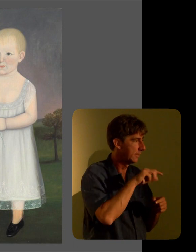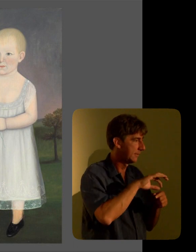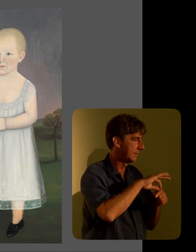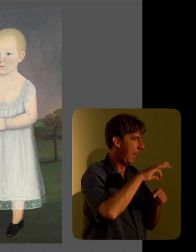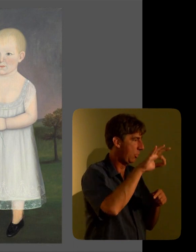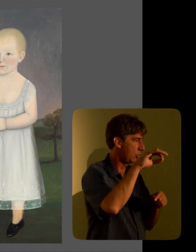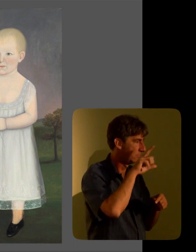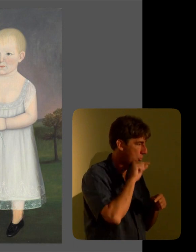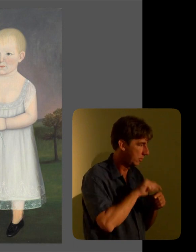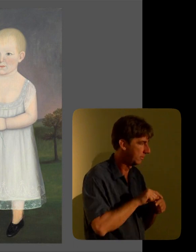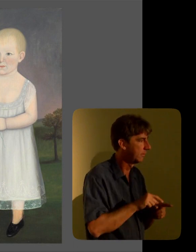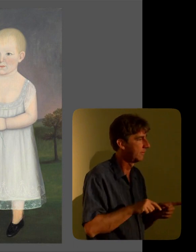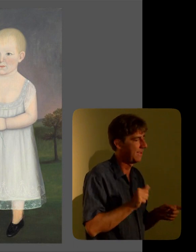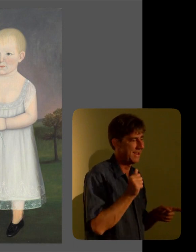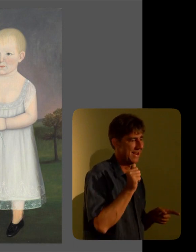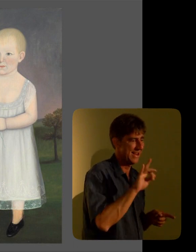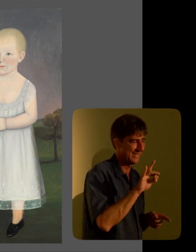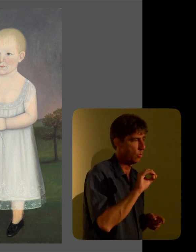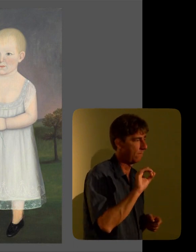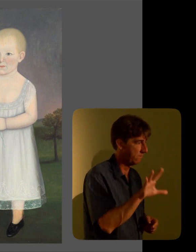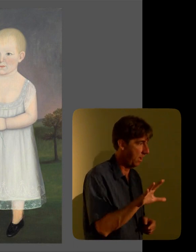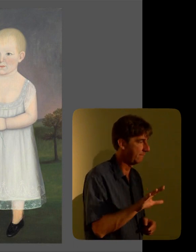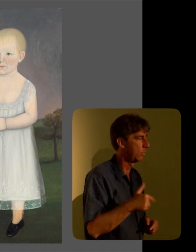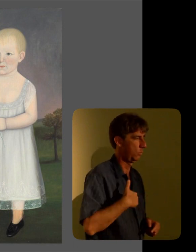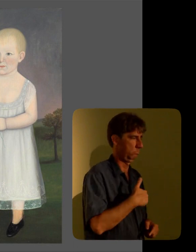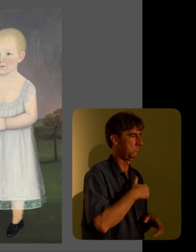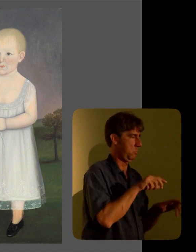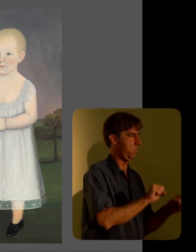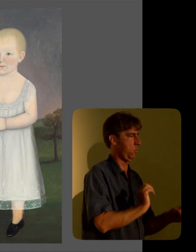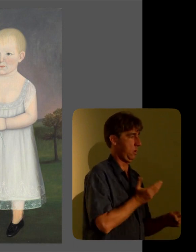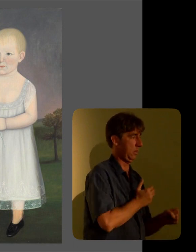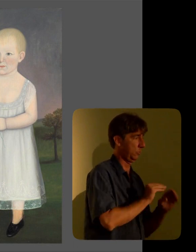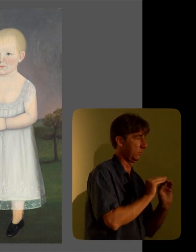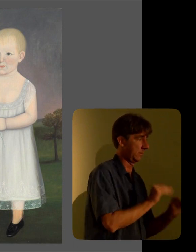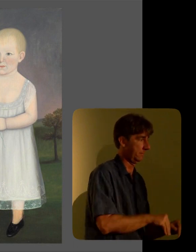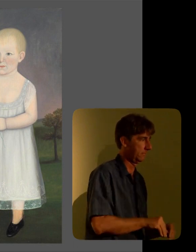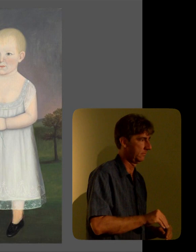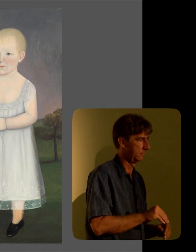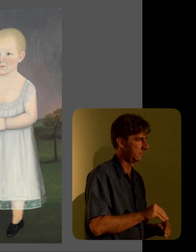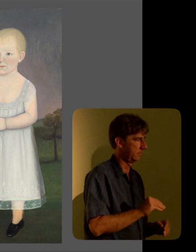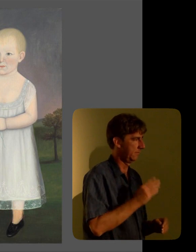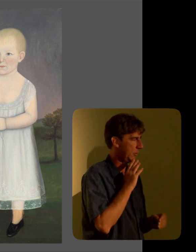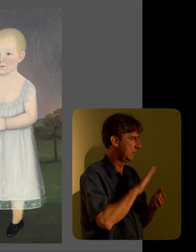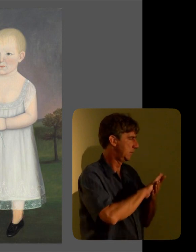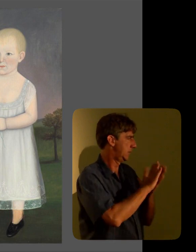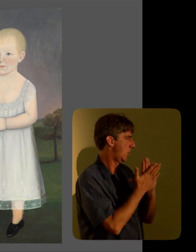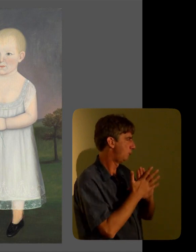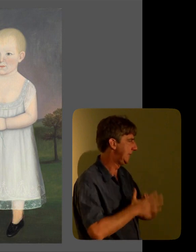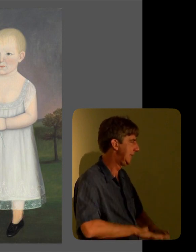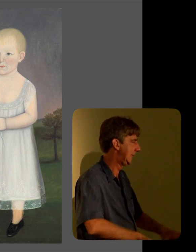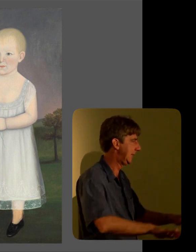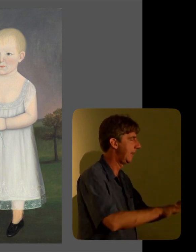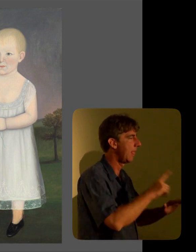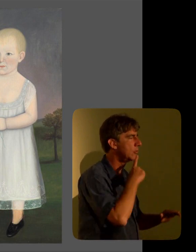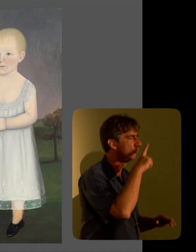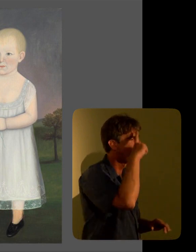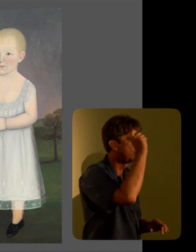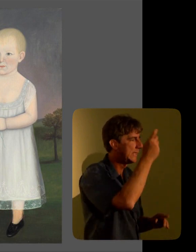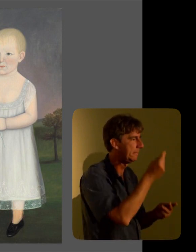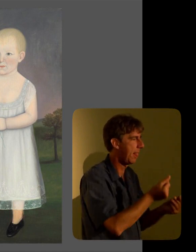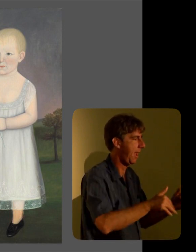Very ethereal, very serene, and in a very distinctive landscape, strange, almost like a dreamscape.